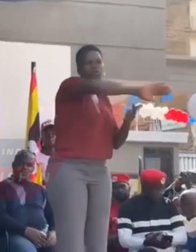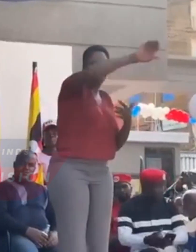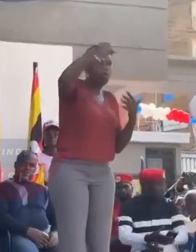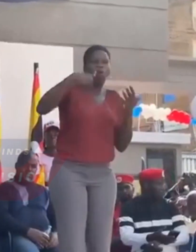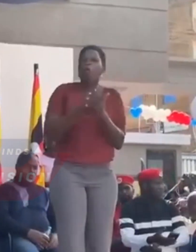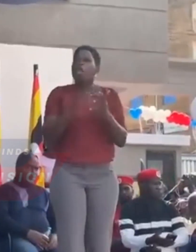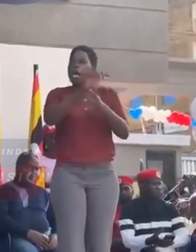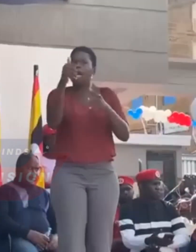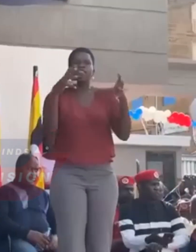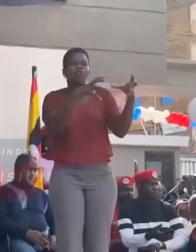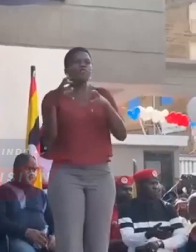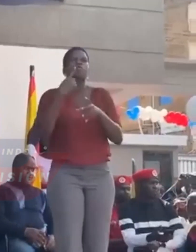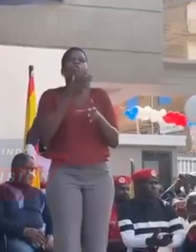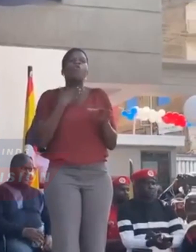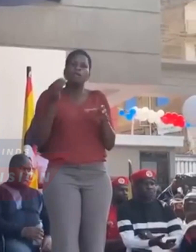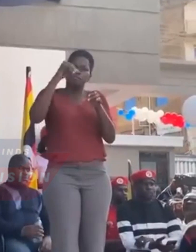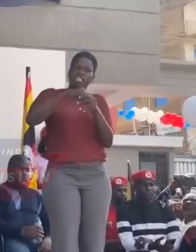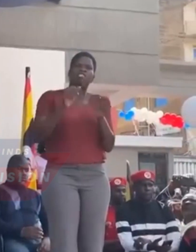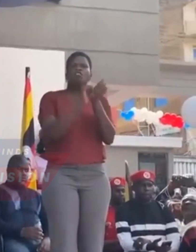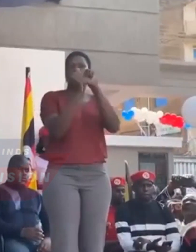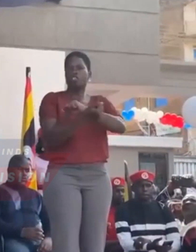other forces of change.